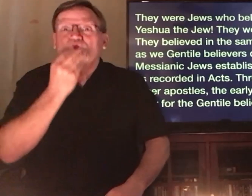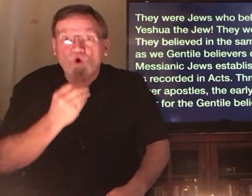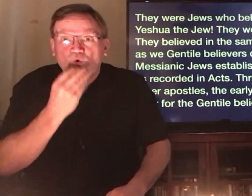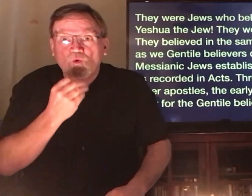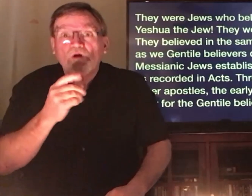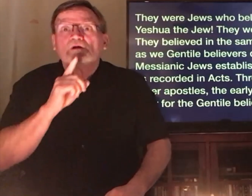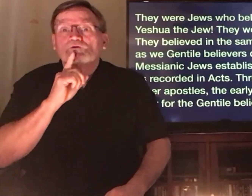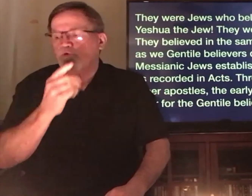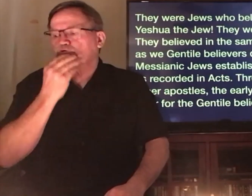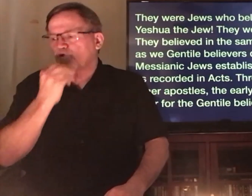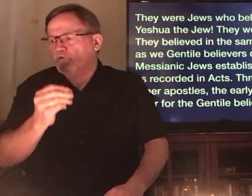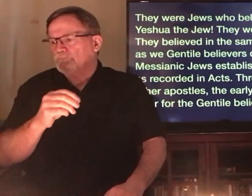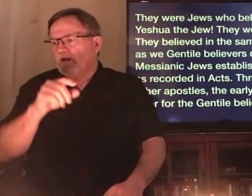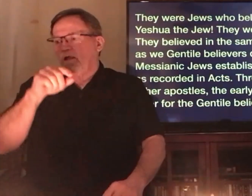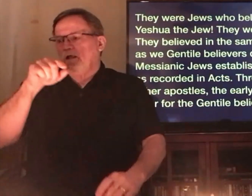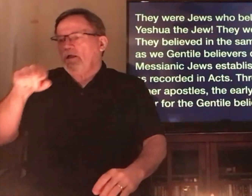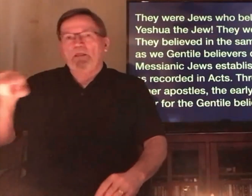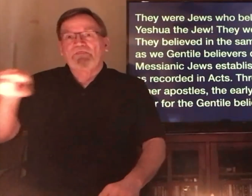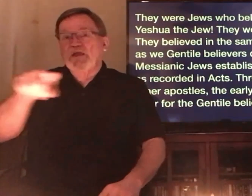But I was throwing a five.